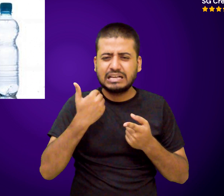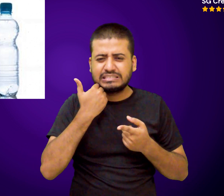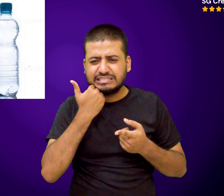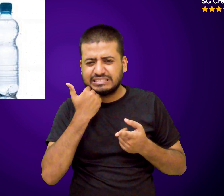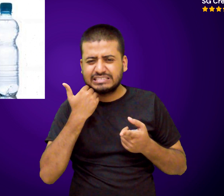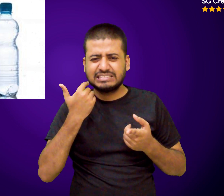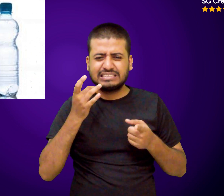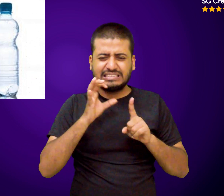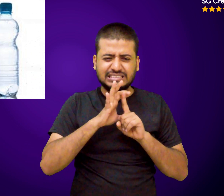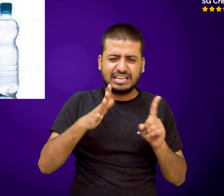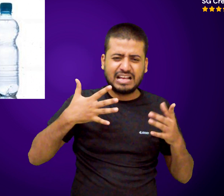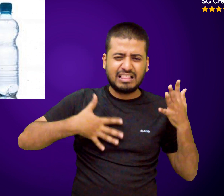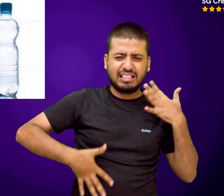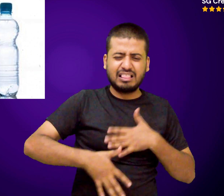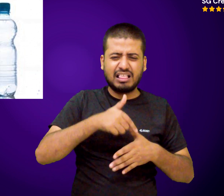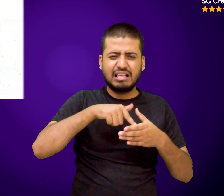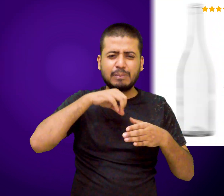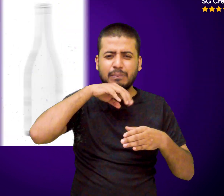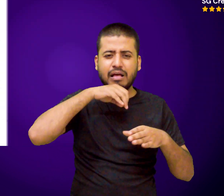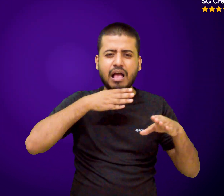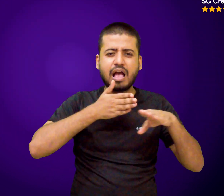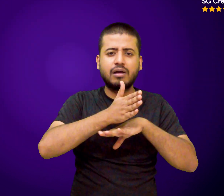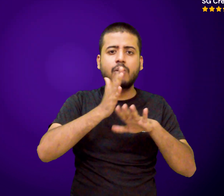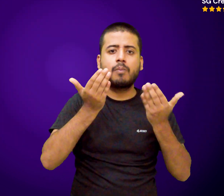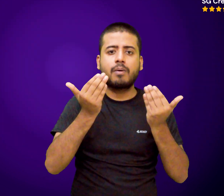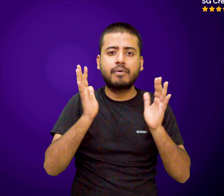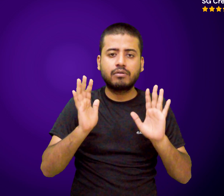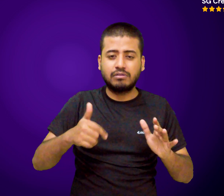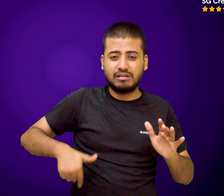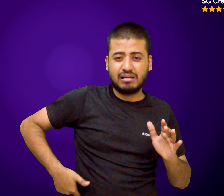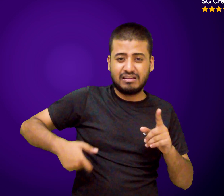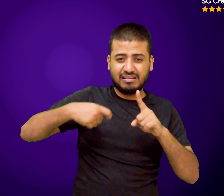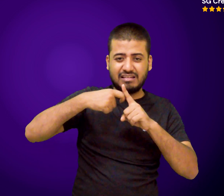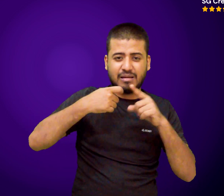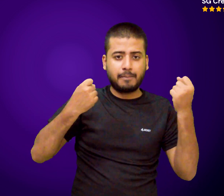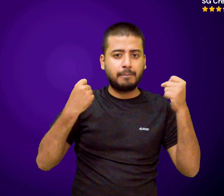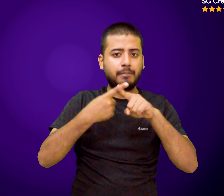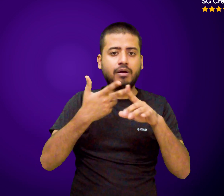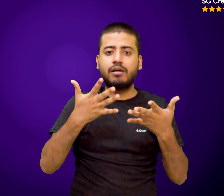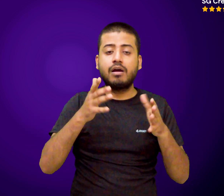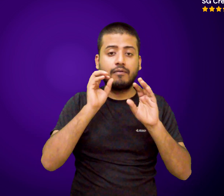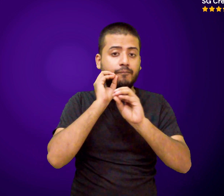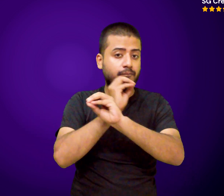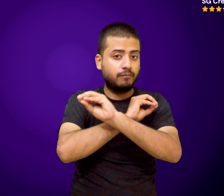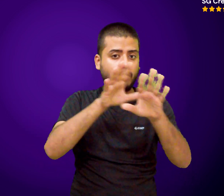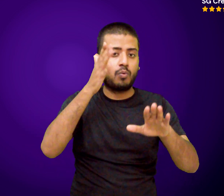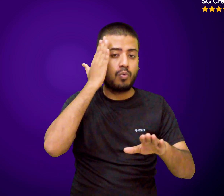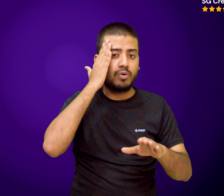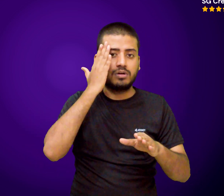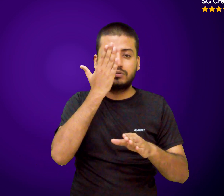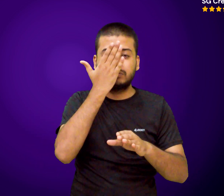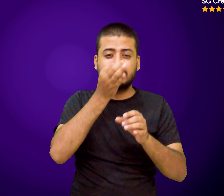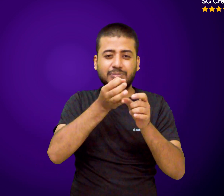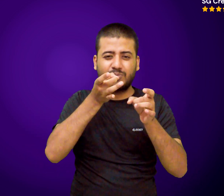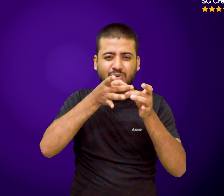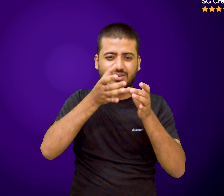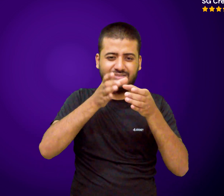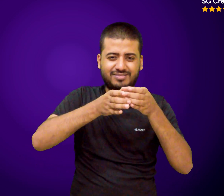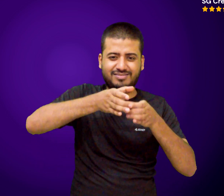ecosystems. Alternatives to plastic bottles. Stainless steel or glass bottles. These materials are more